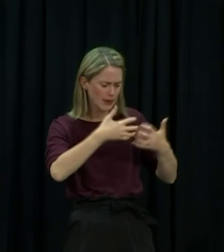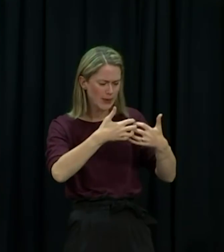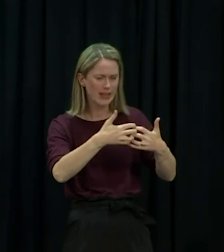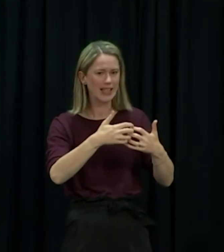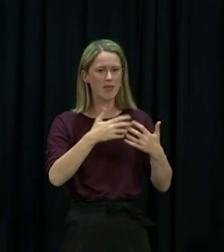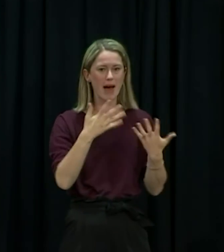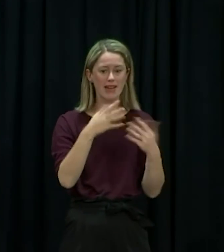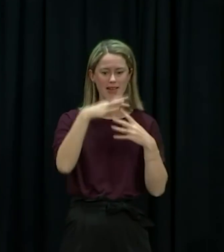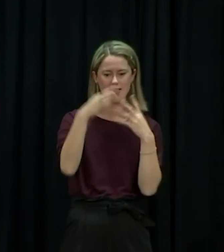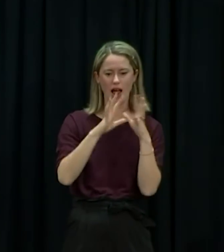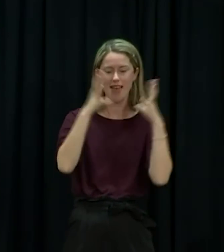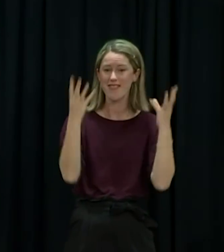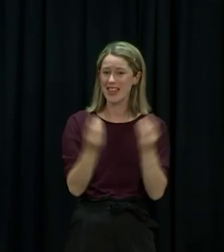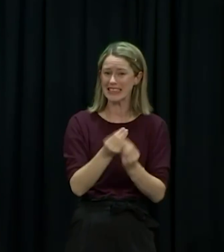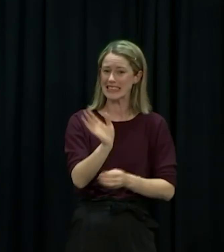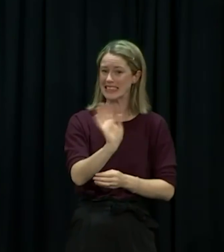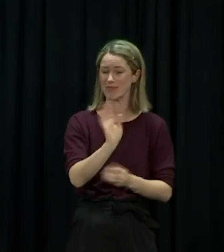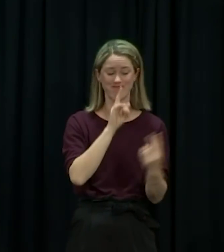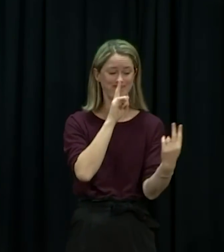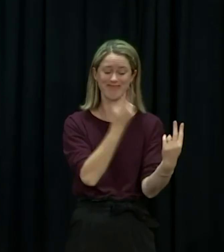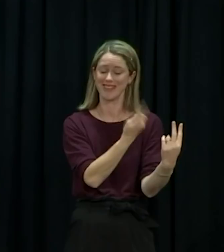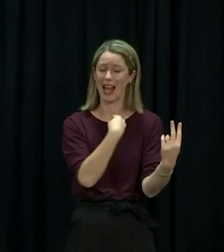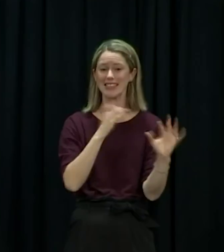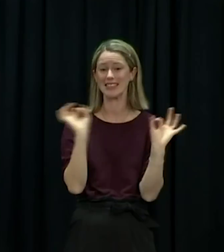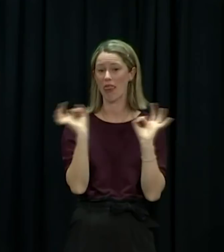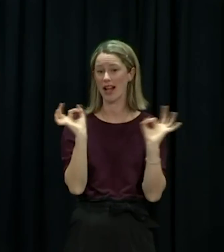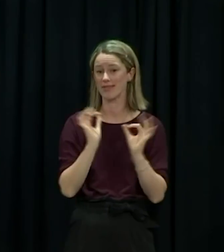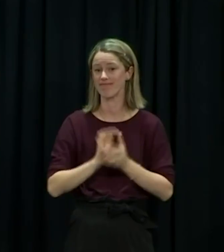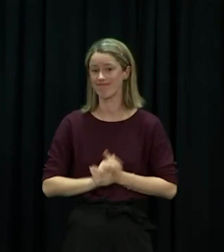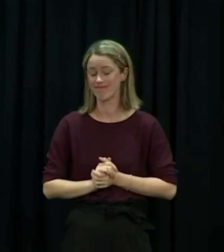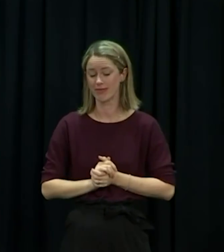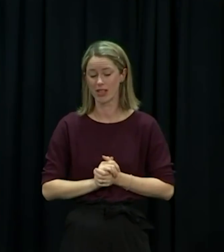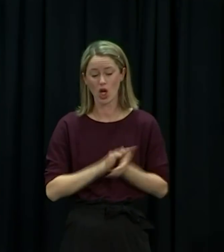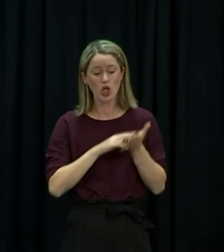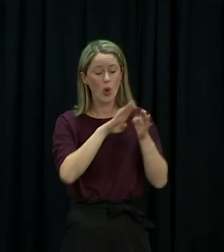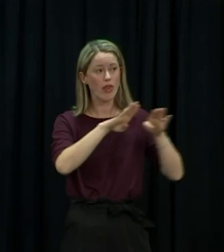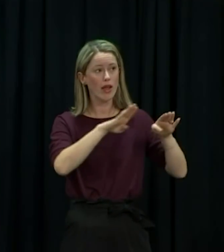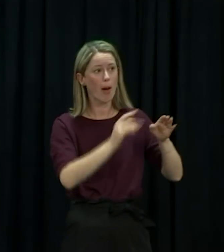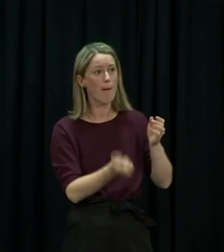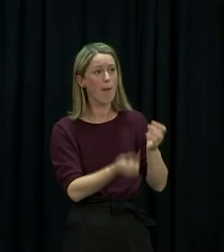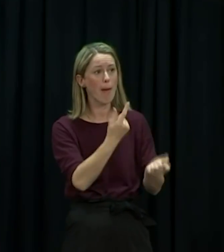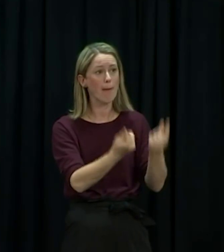is not necessarily telling us the whole story. While we haven't had any new cases from the